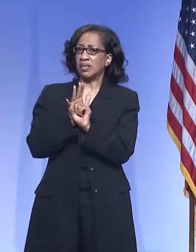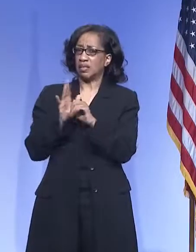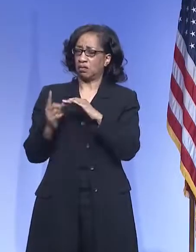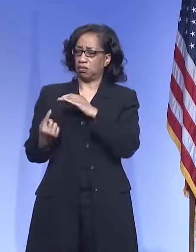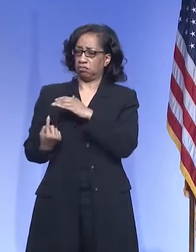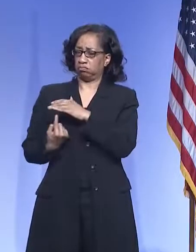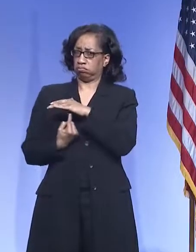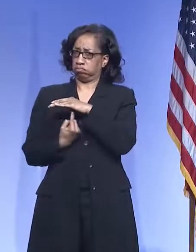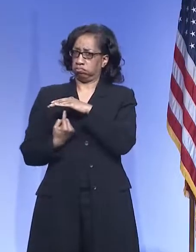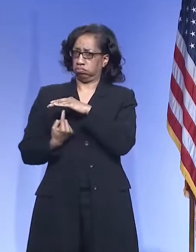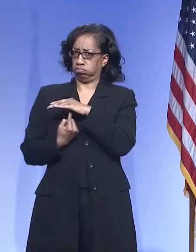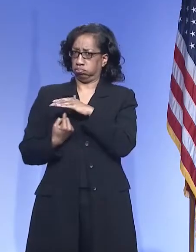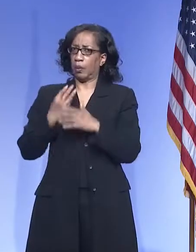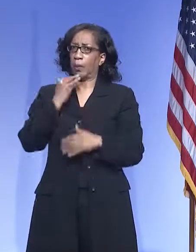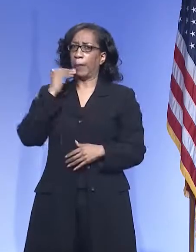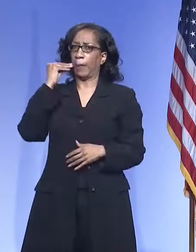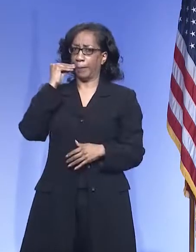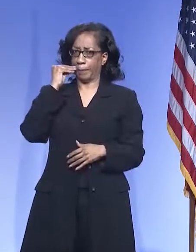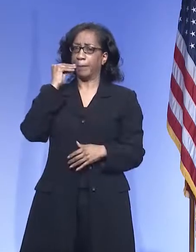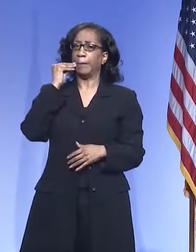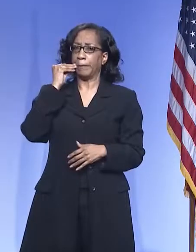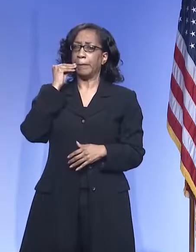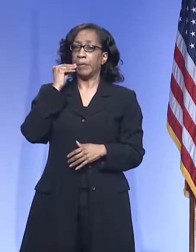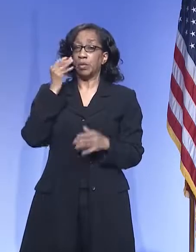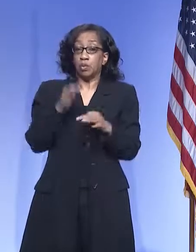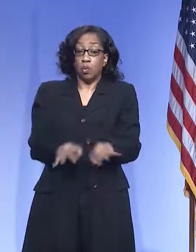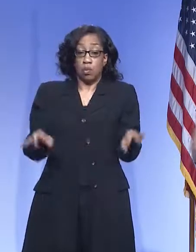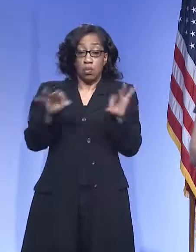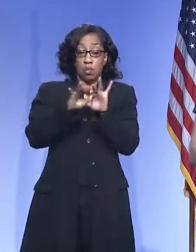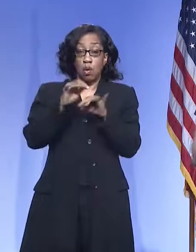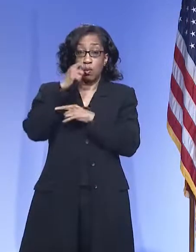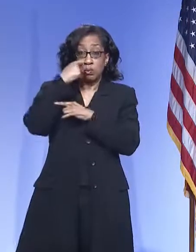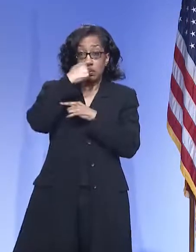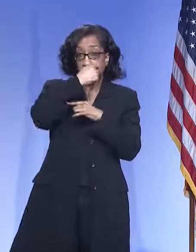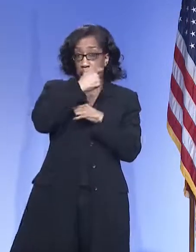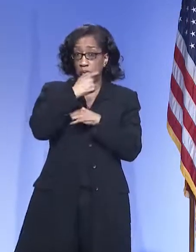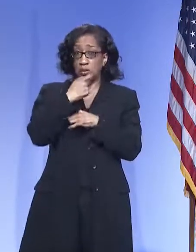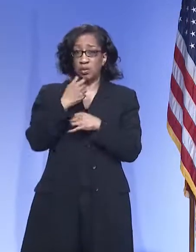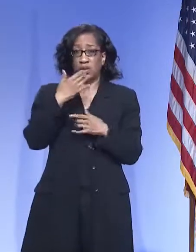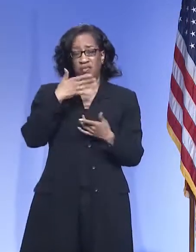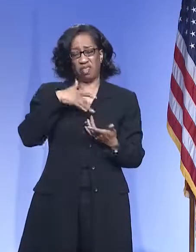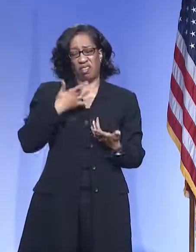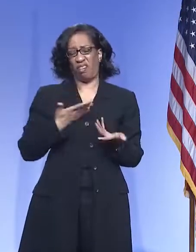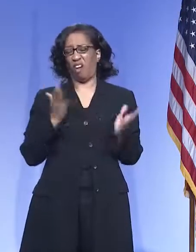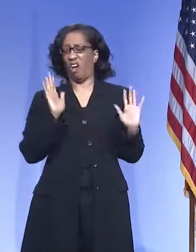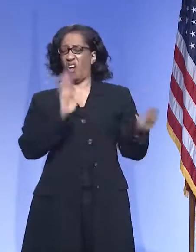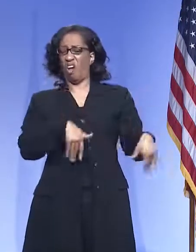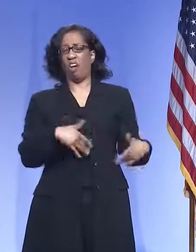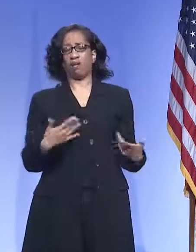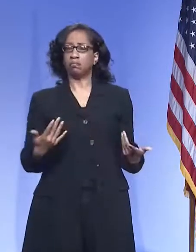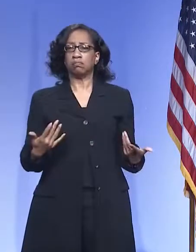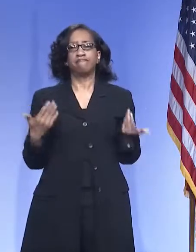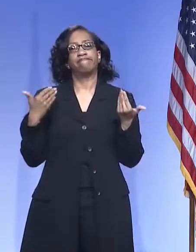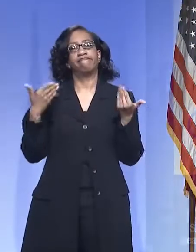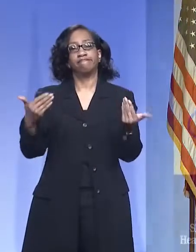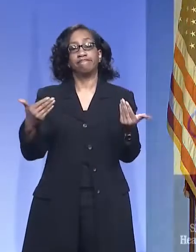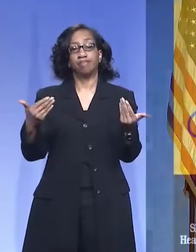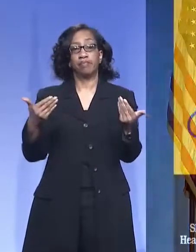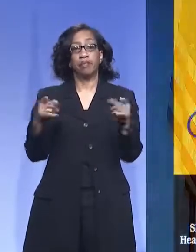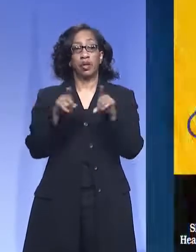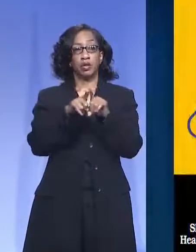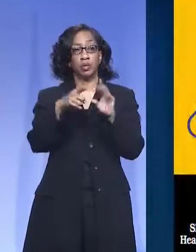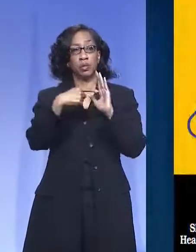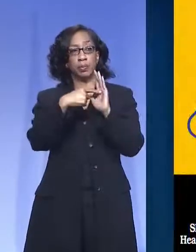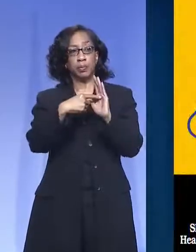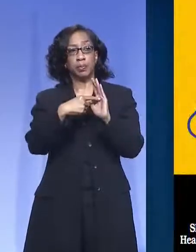we don't want to forget testing. And as we continue to do outreach testing, I believe we have a graphic about